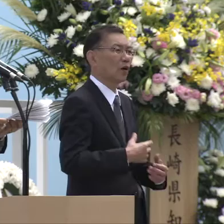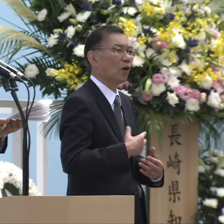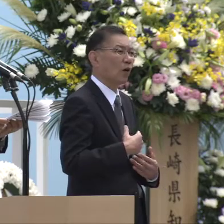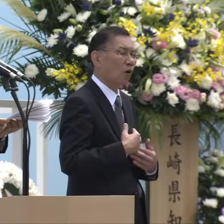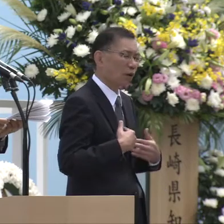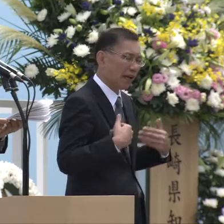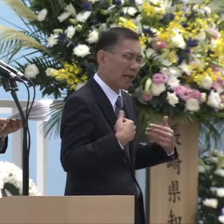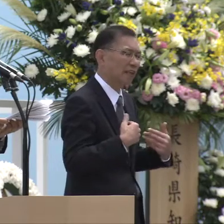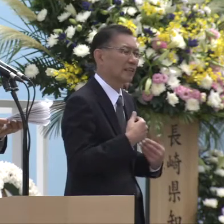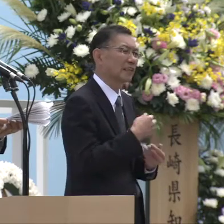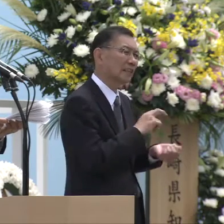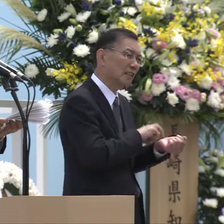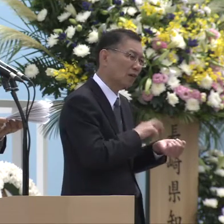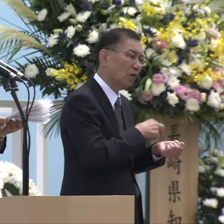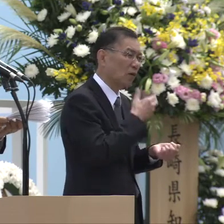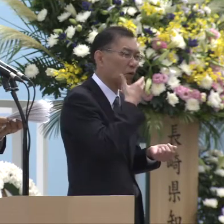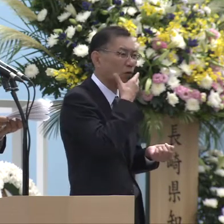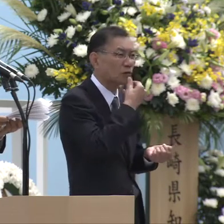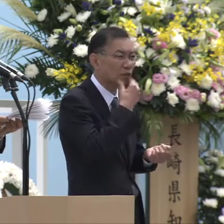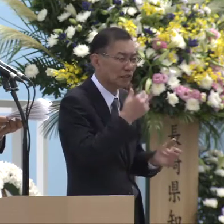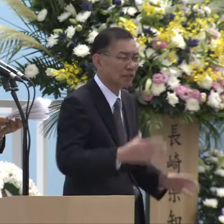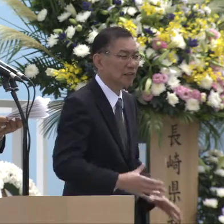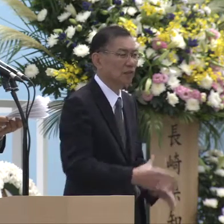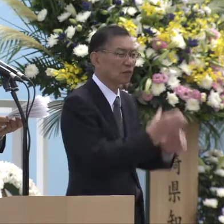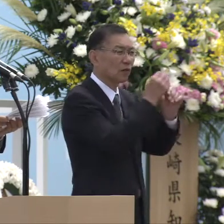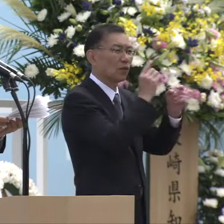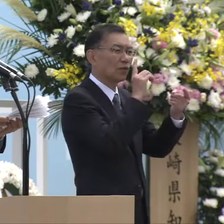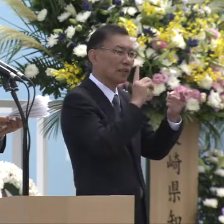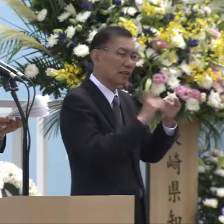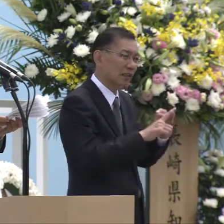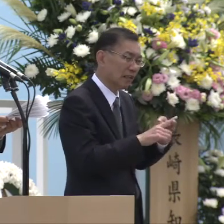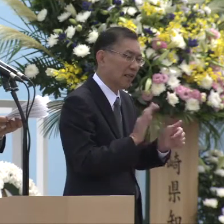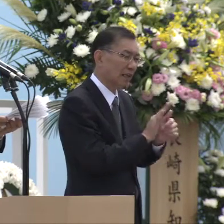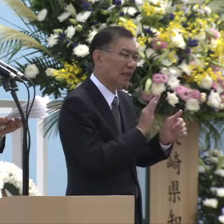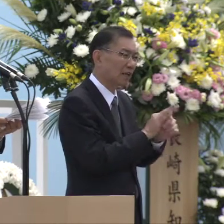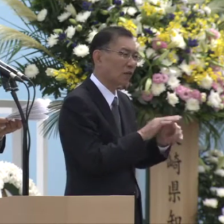of atomic bomb survivors relief law.